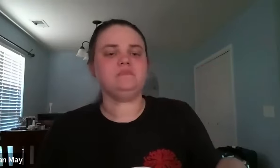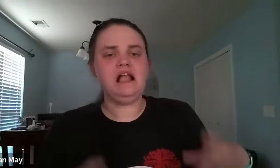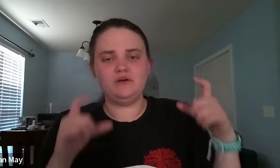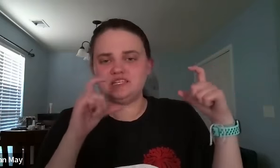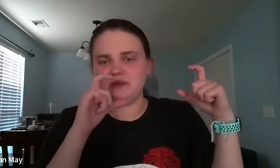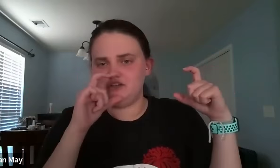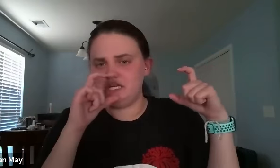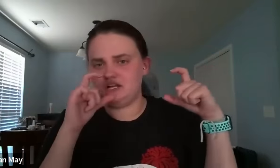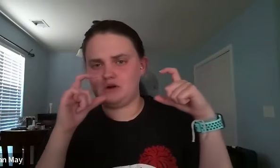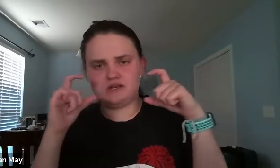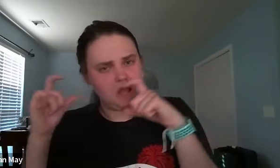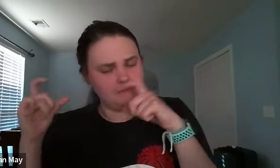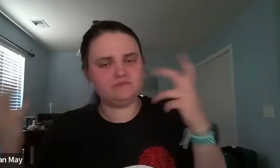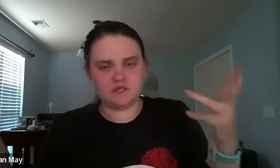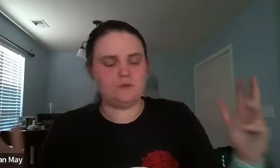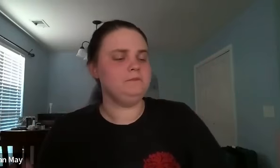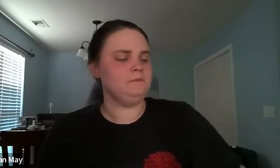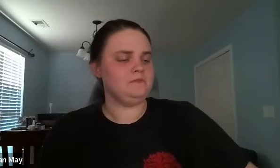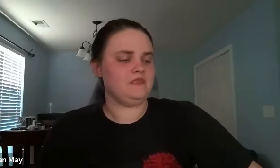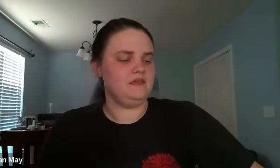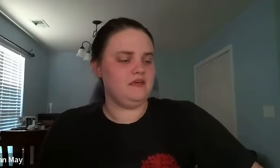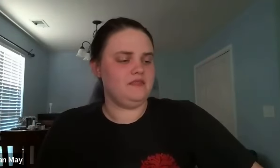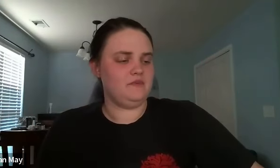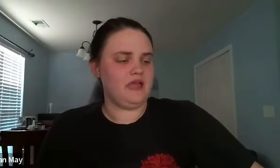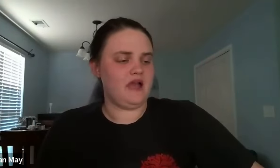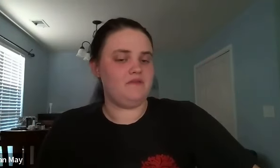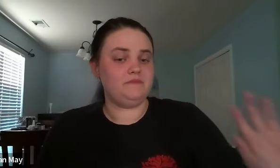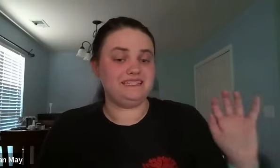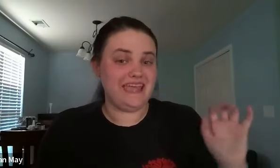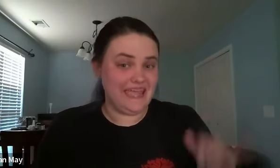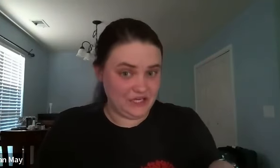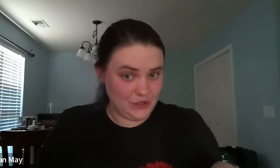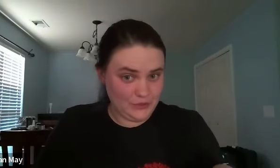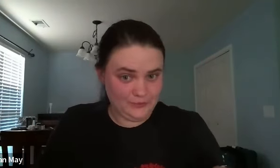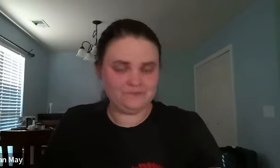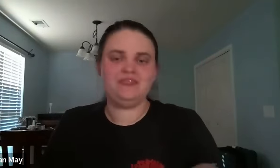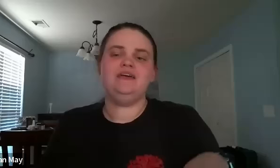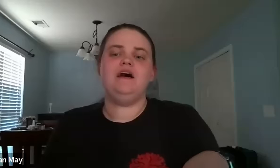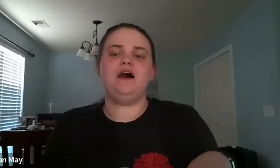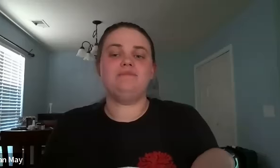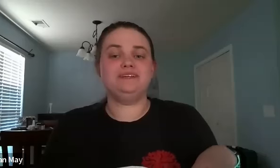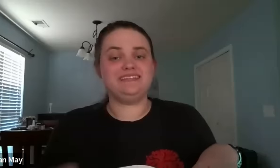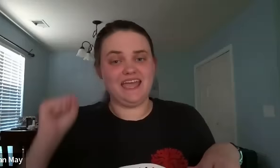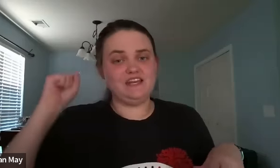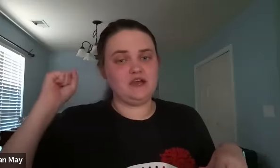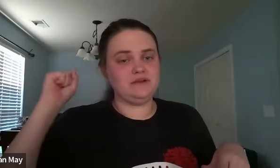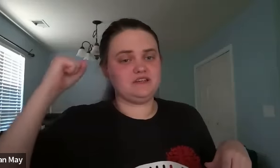I always think about how you eat a corn on the cob. So then we have potato. Potato is going to